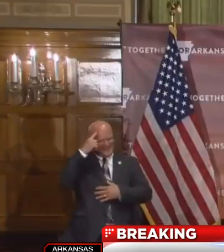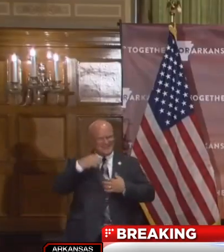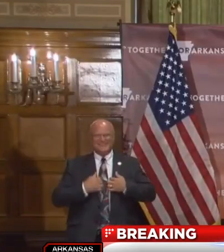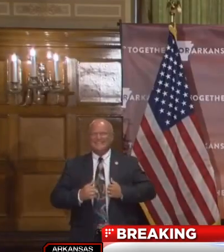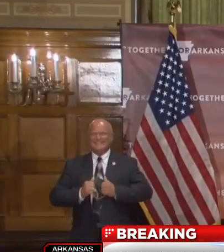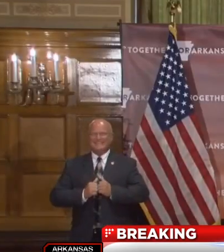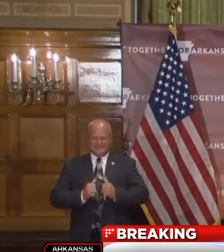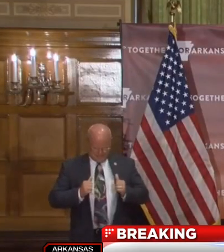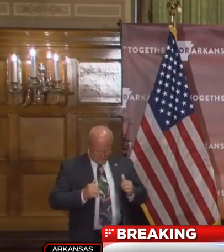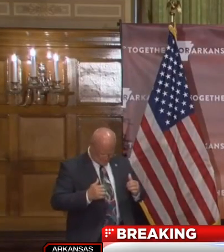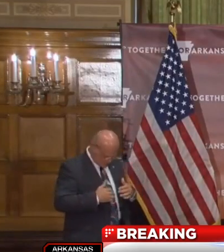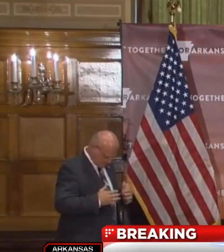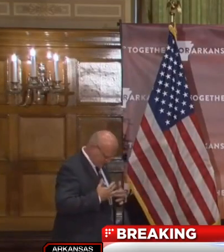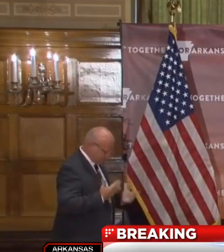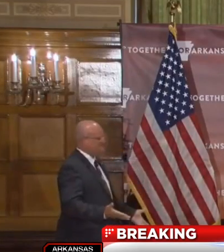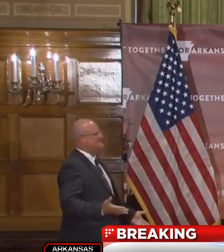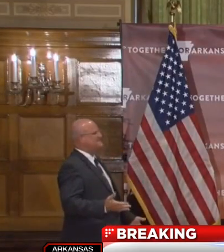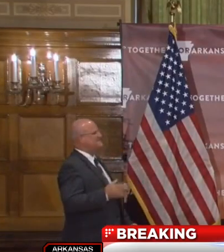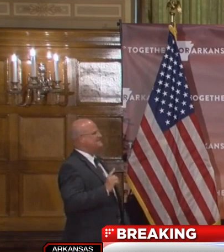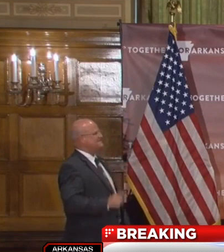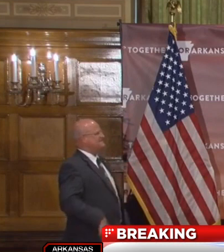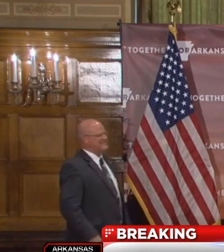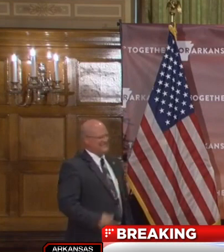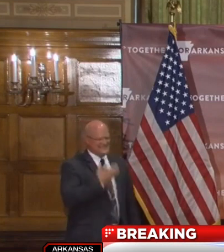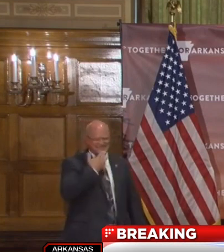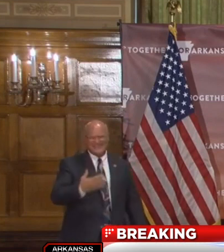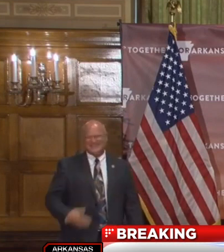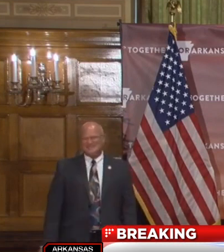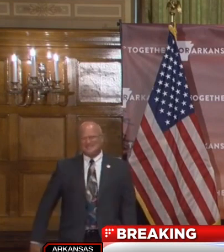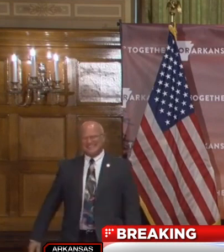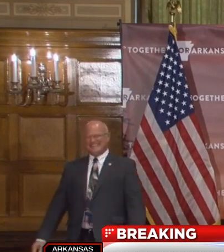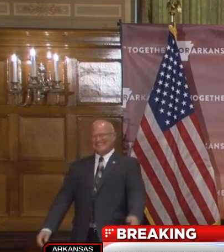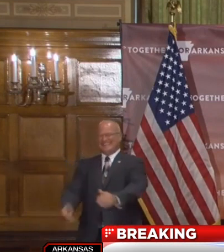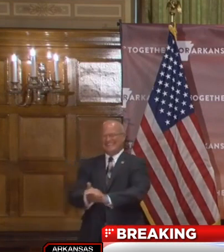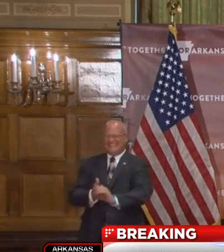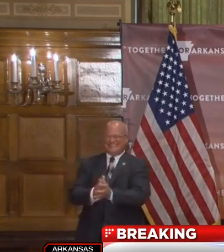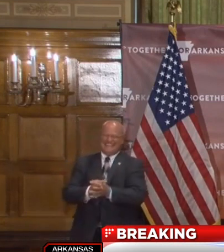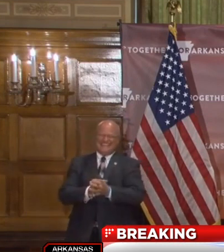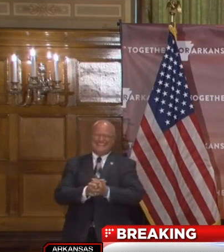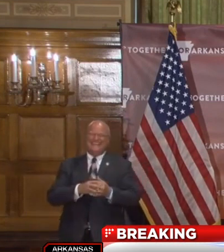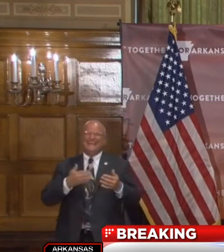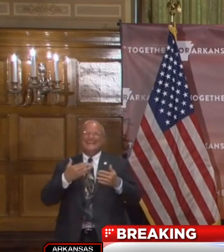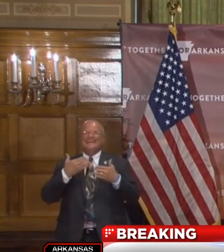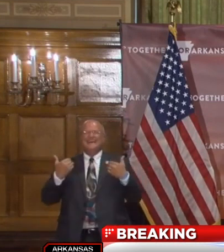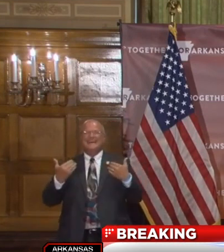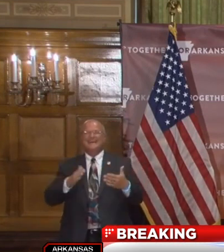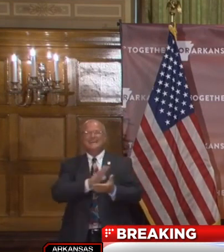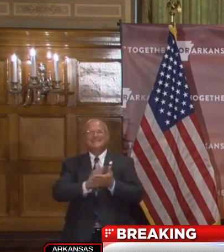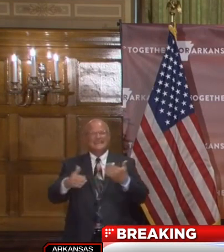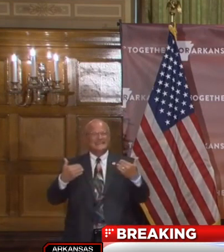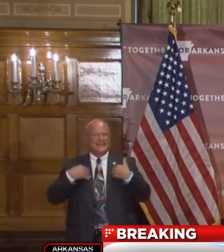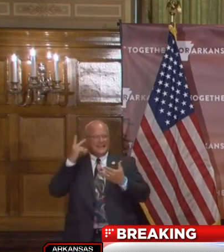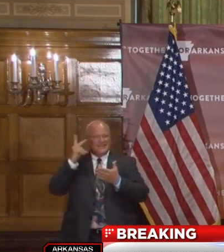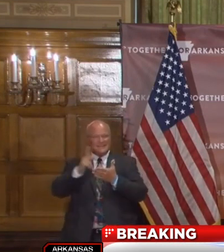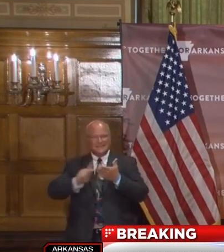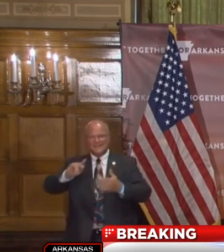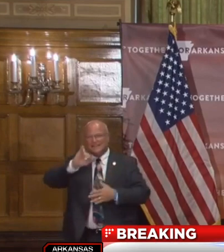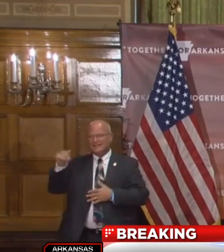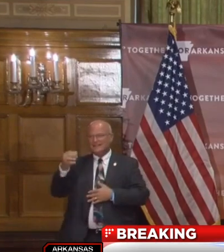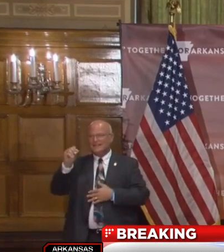Eddie, what does your tie look like today? Not bad, not bad. I'm pleased to have